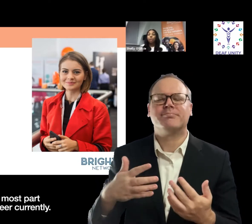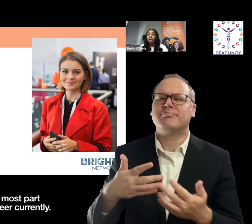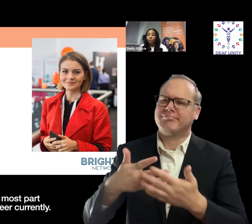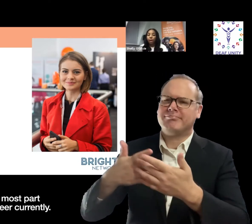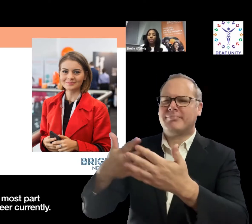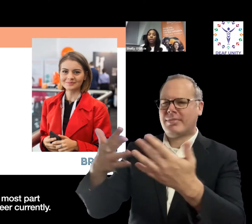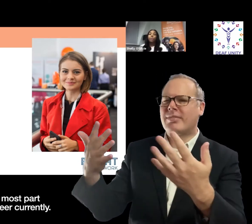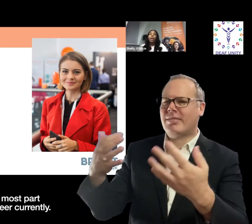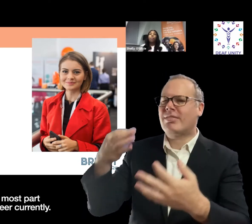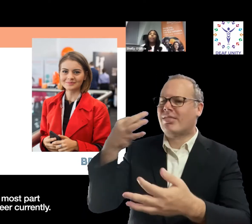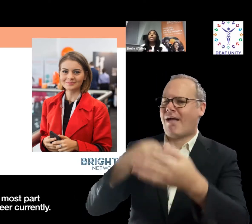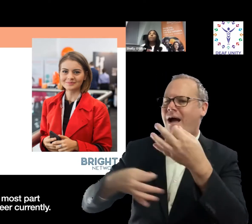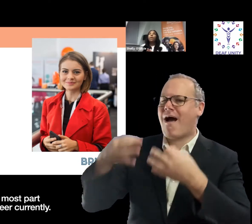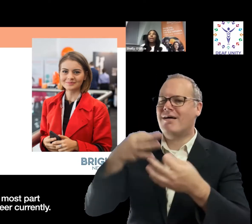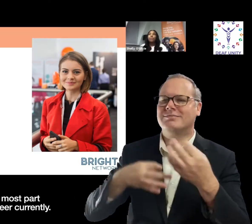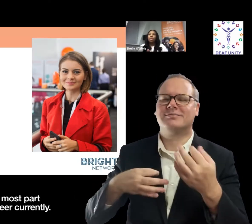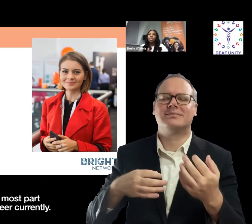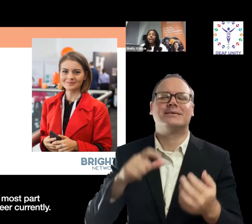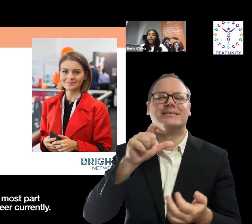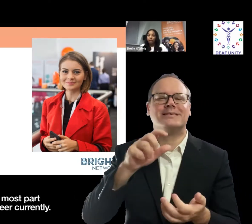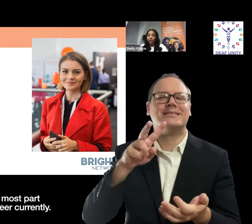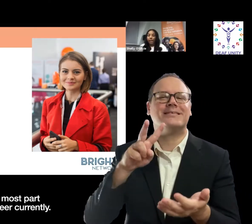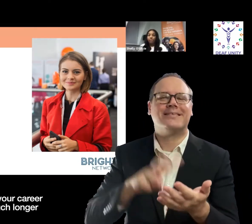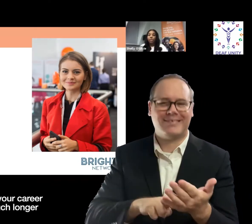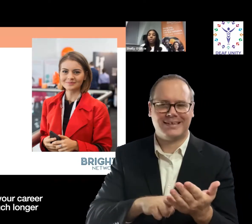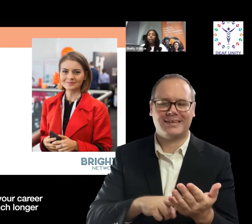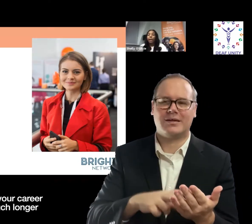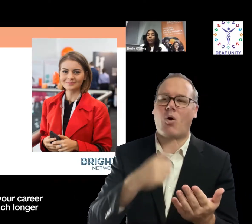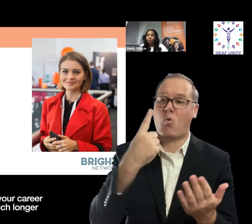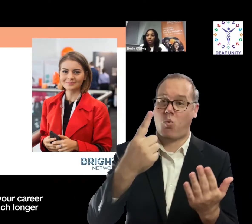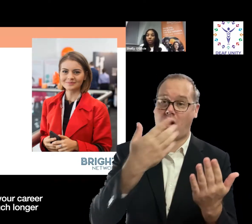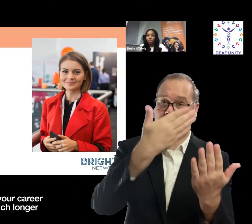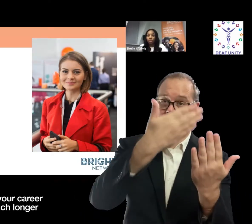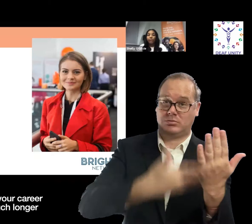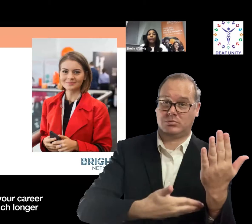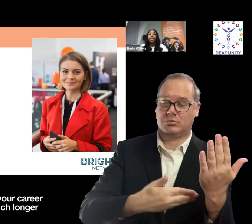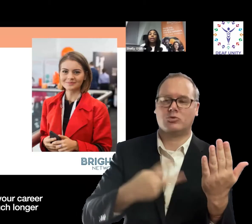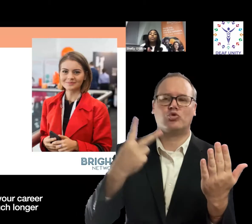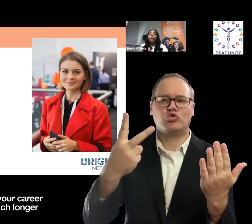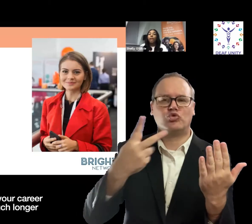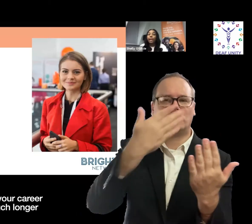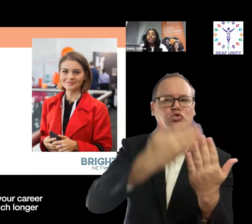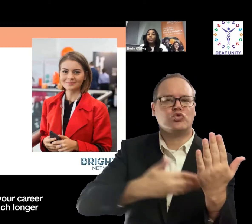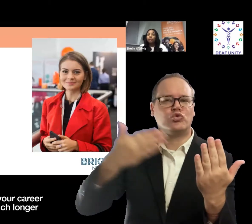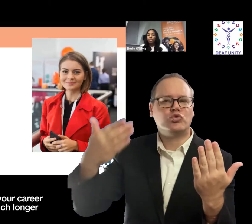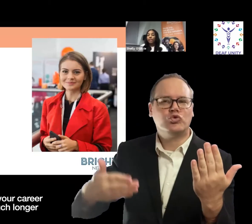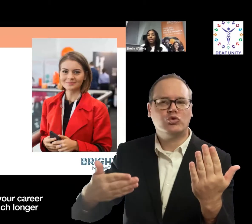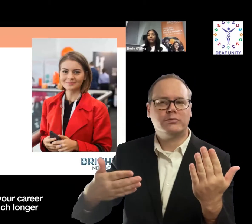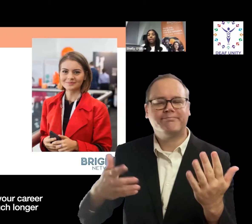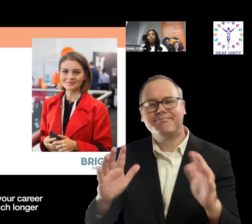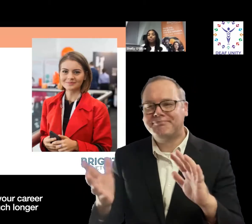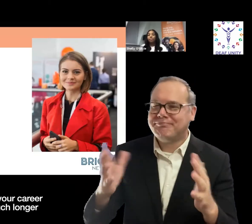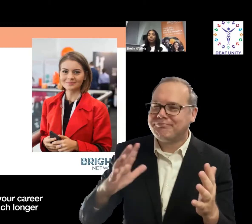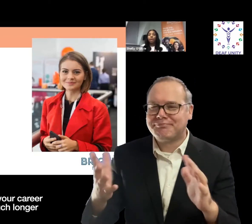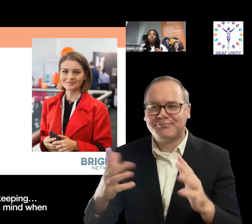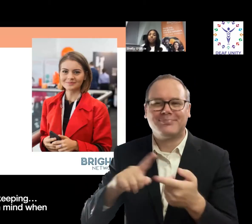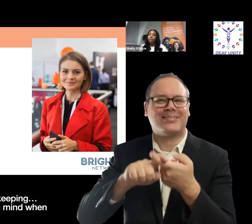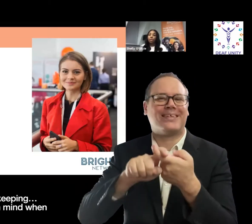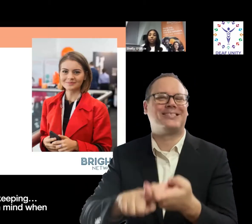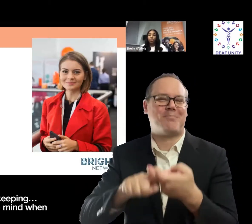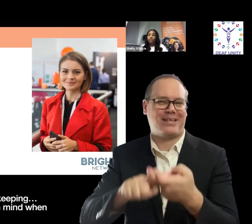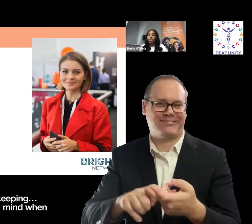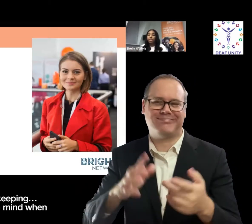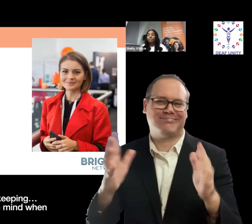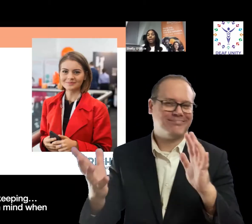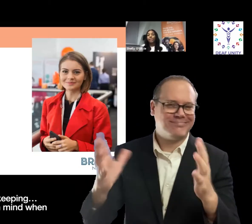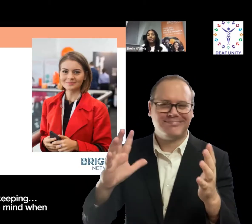For the most part, though, where you are at in your career currently, because you're quite early on in your career, you're likely to not need very much longer